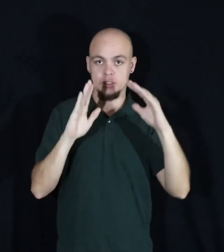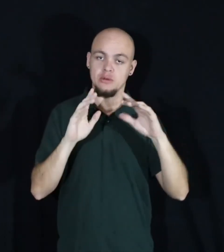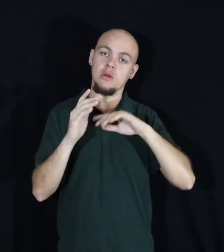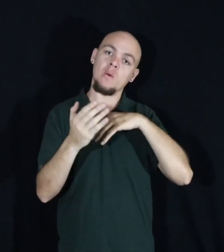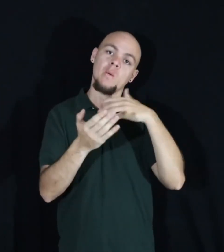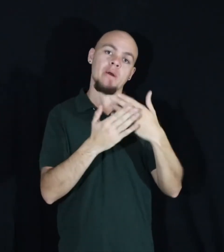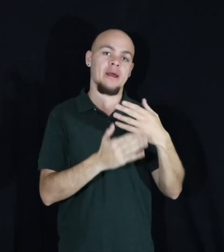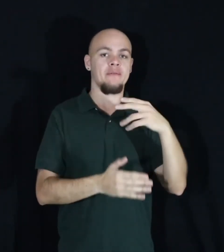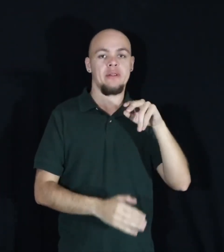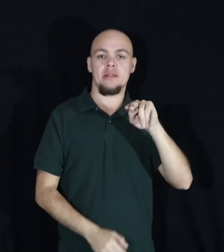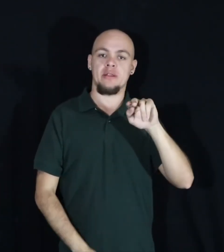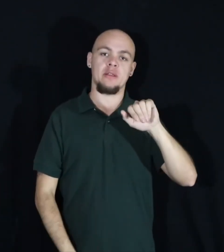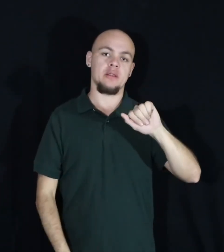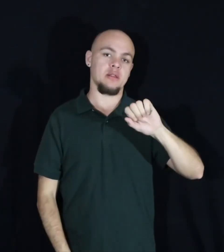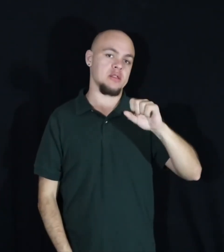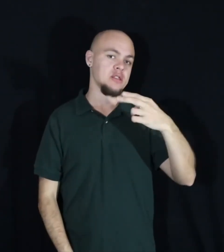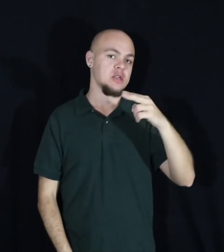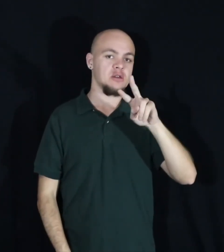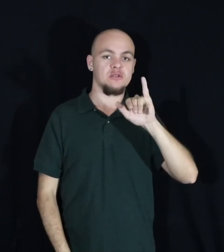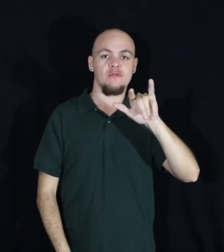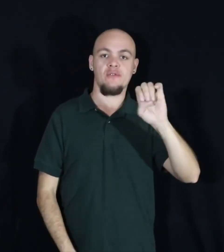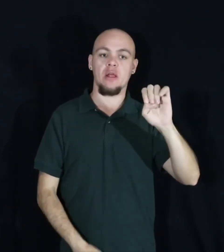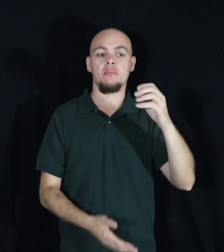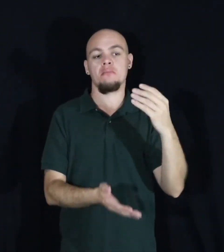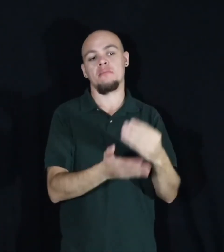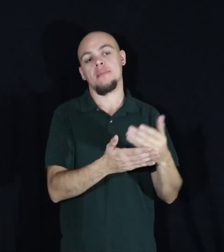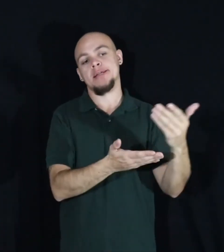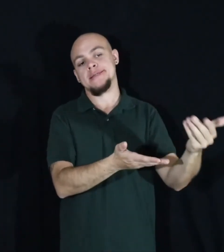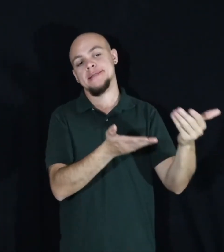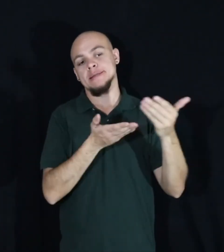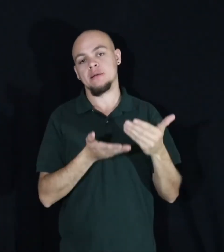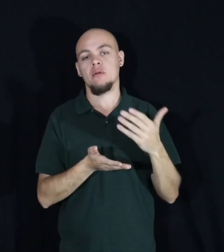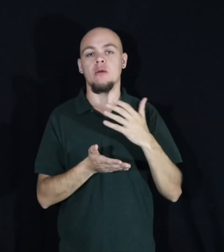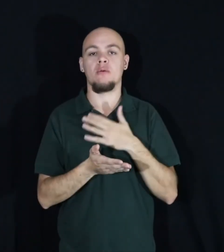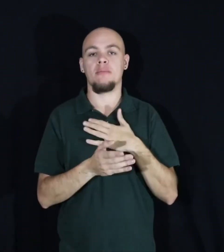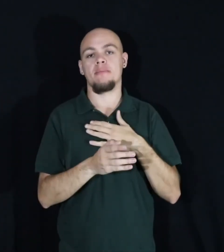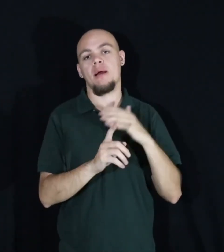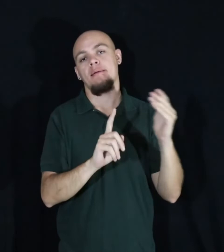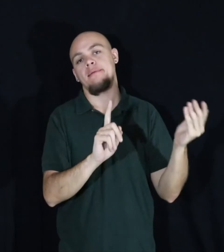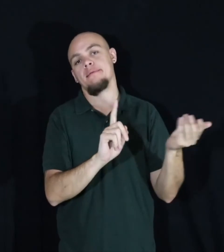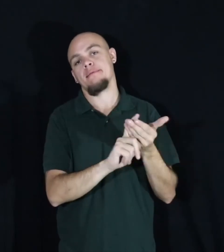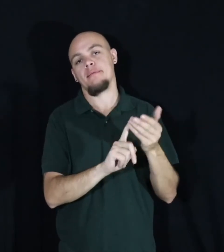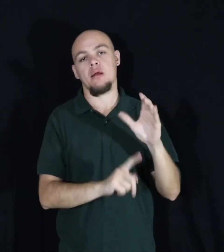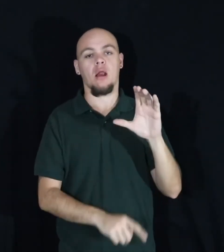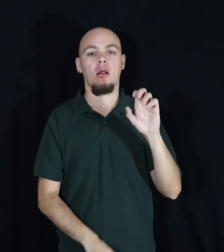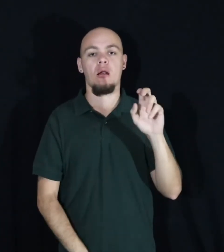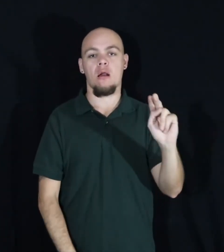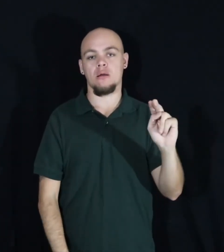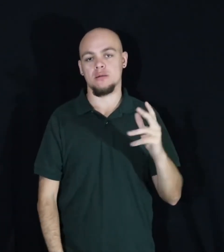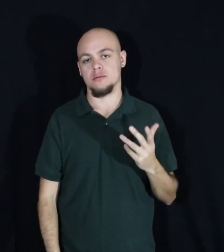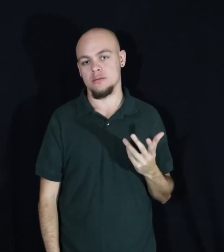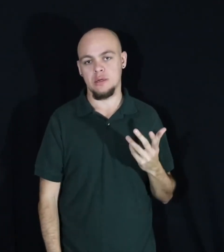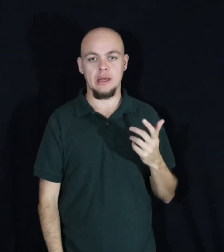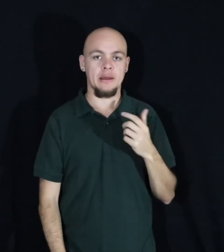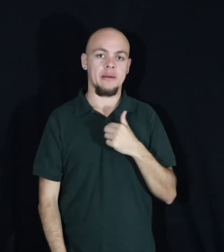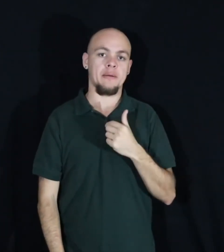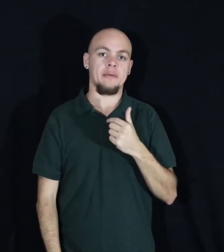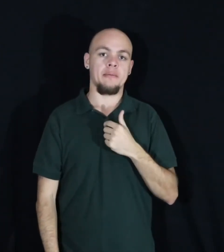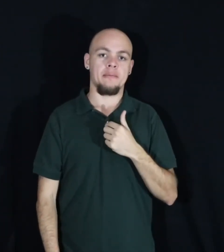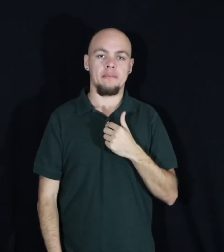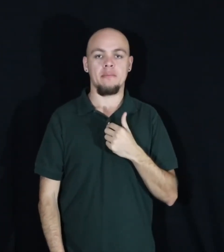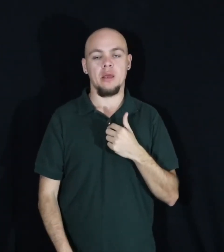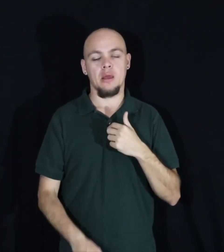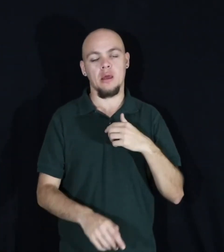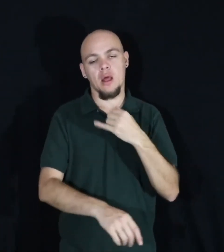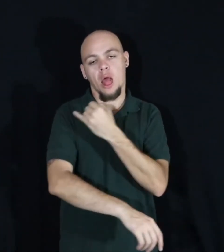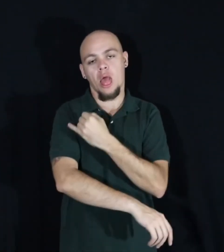Nashville, so you should help me out with some cash, right? That was my elaborate con for this guy. Because why wouldn't you believe an emaciated, heavily